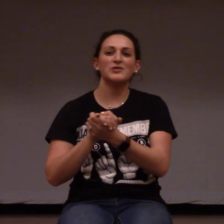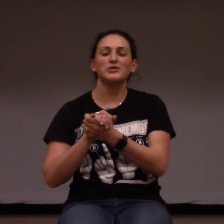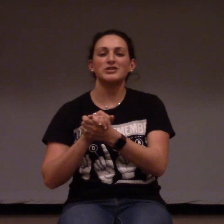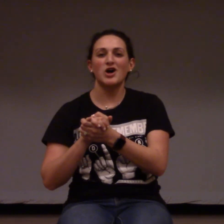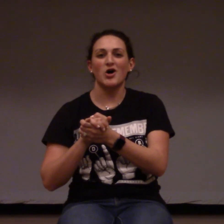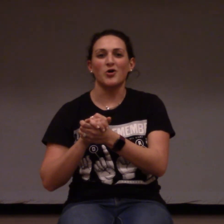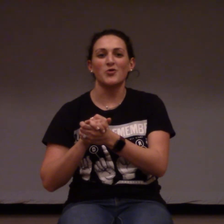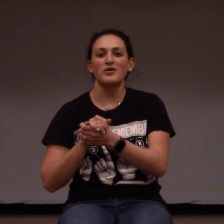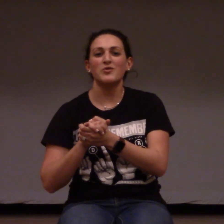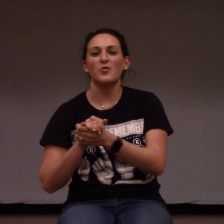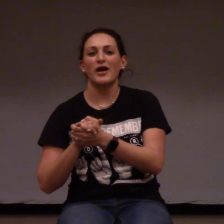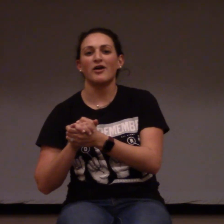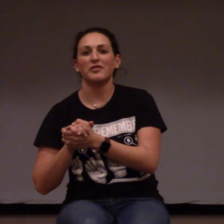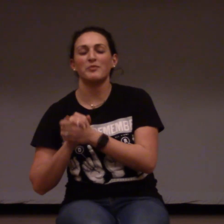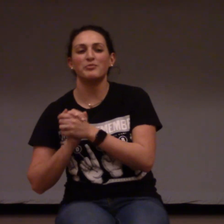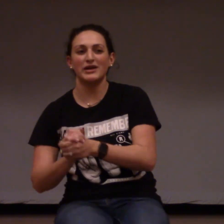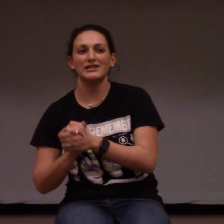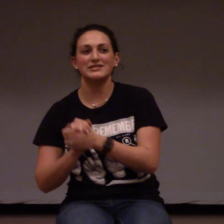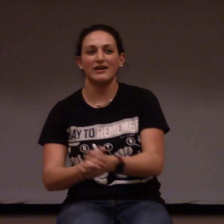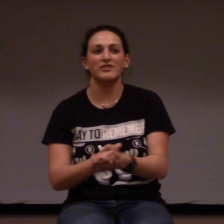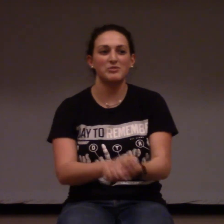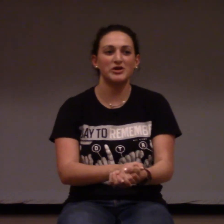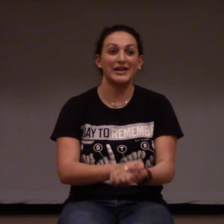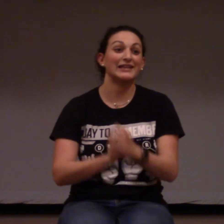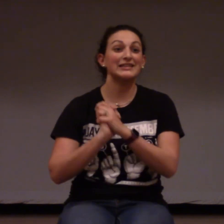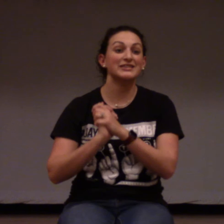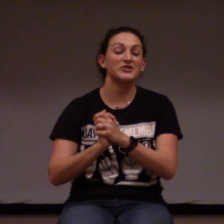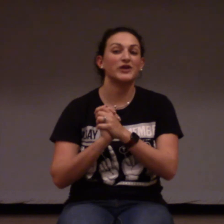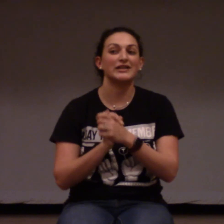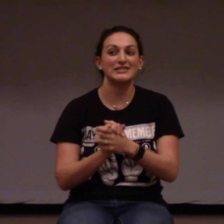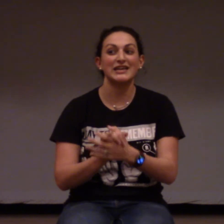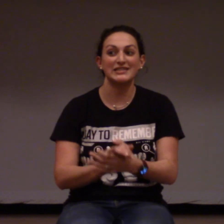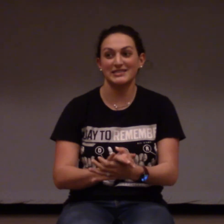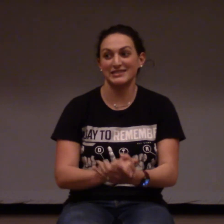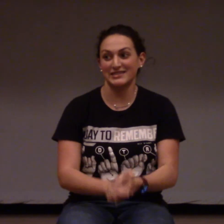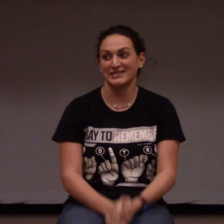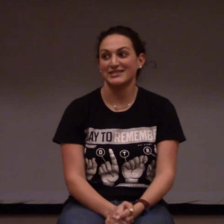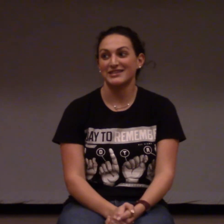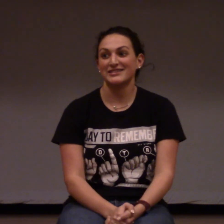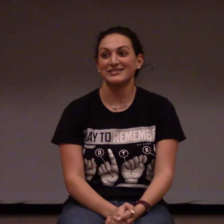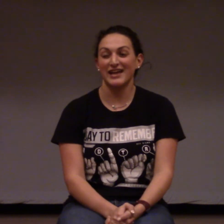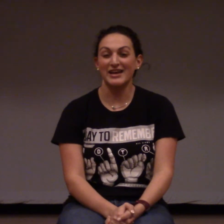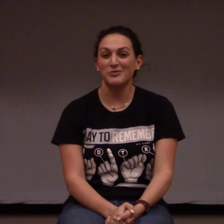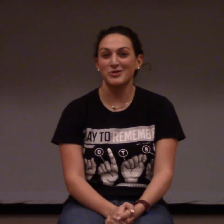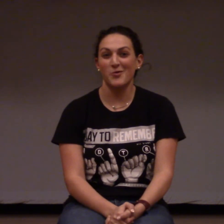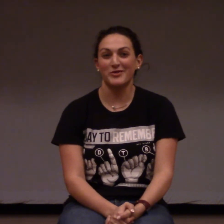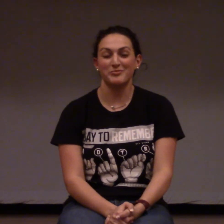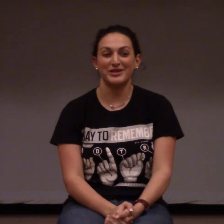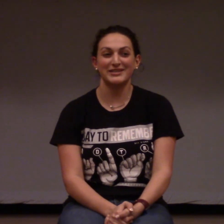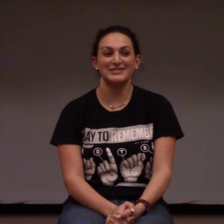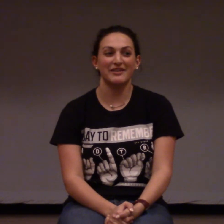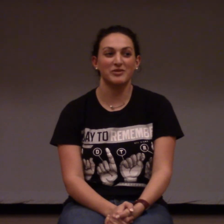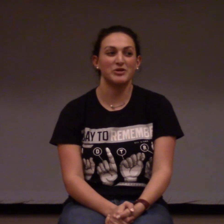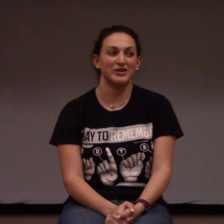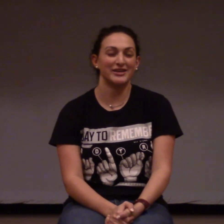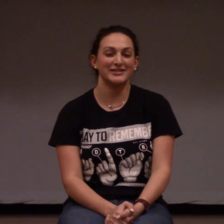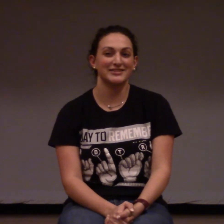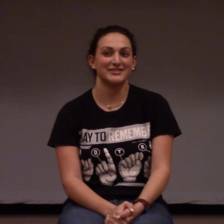anyone know where the biggest deaf community, at least in the United States, is? Does anyone know where the biggest deaf community is?